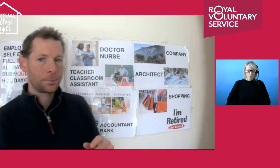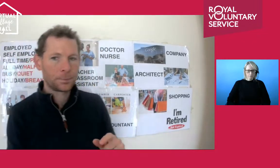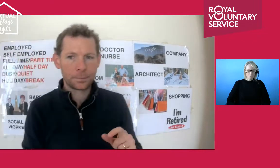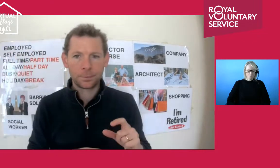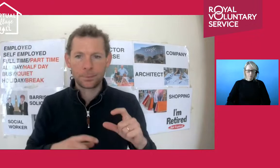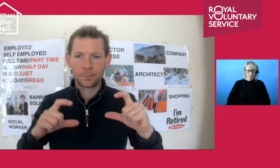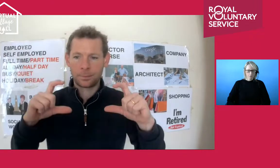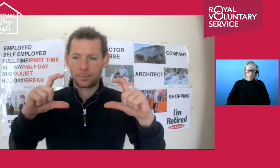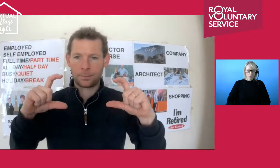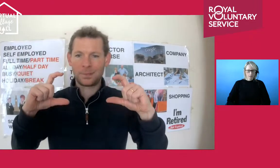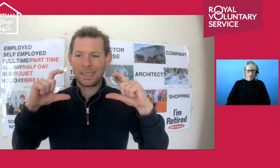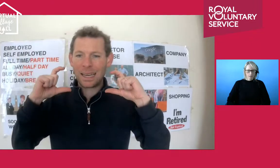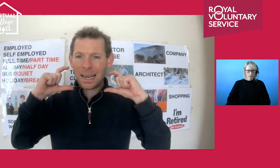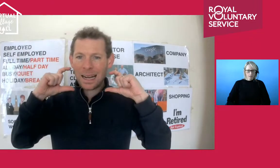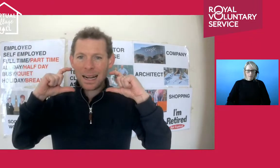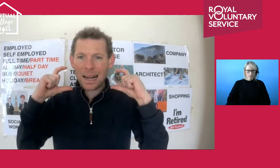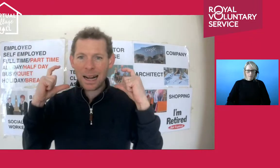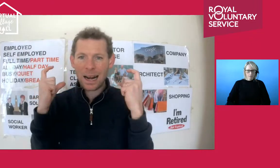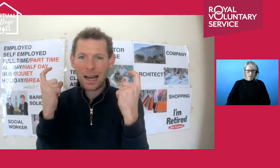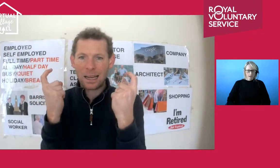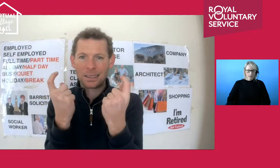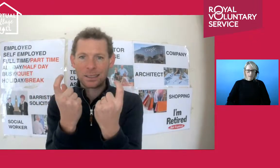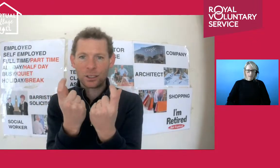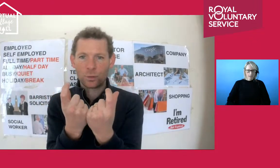Next one.